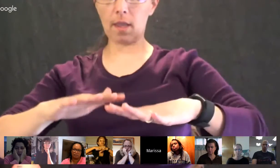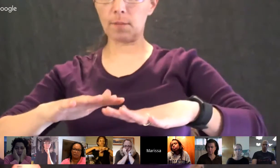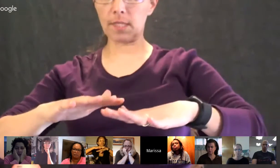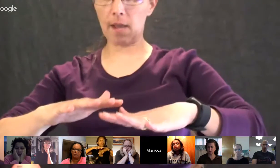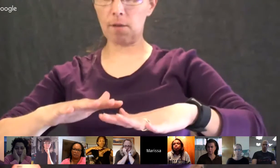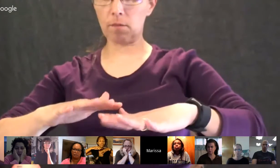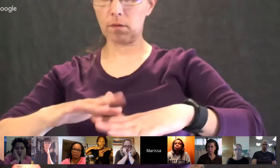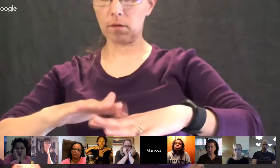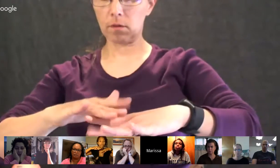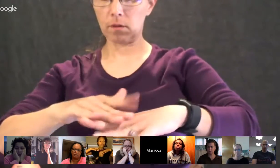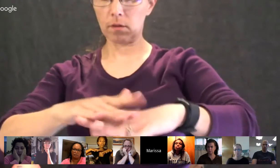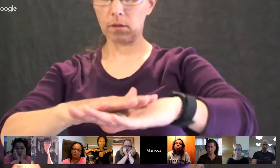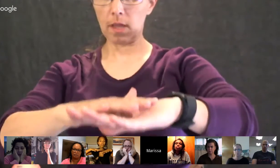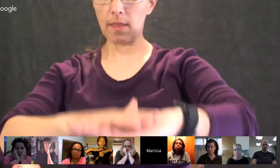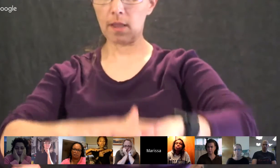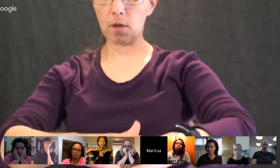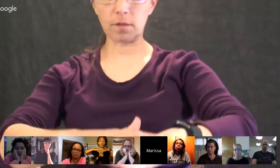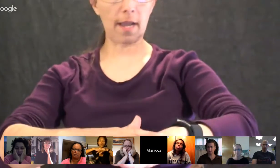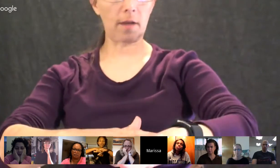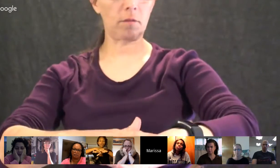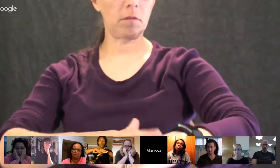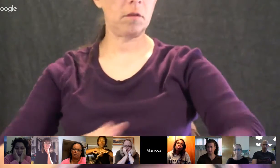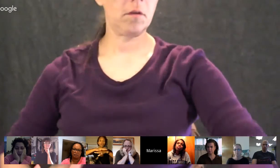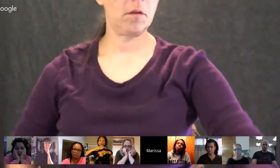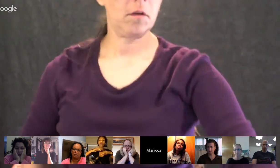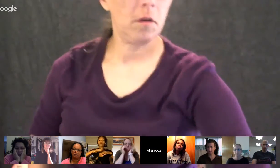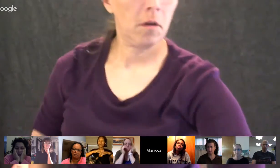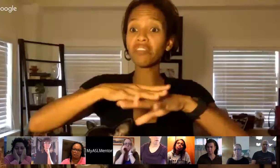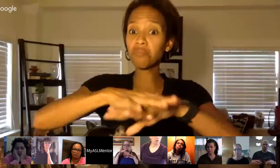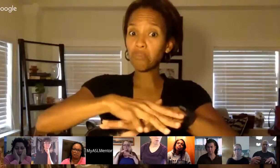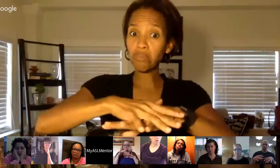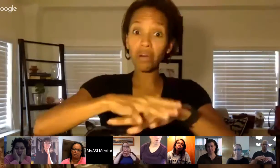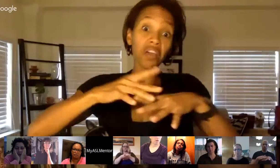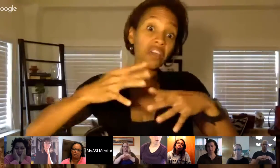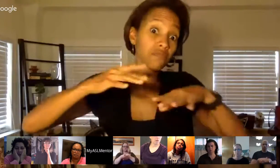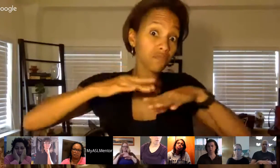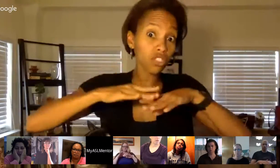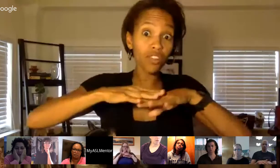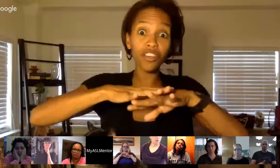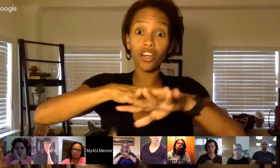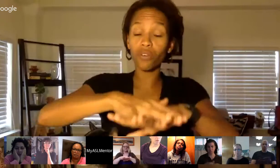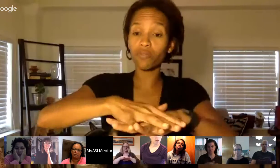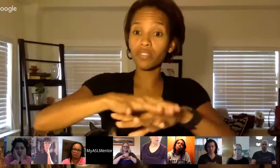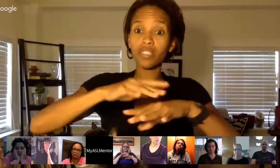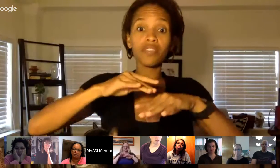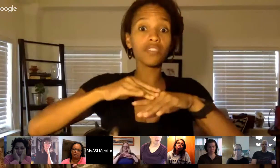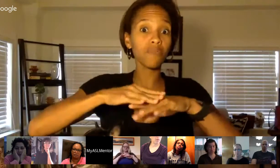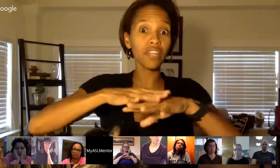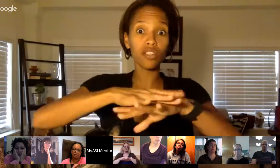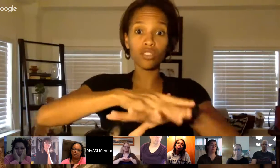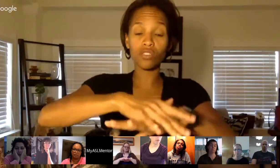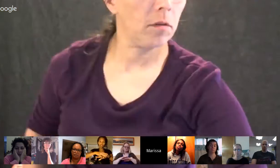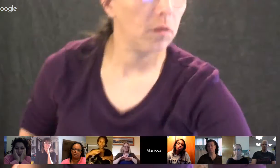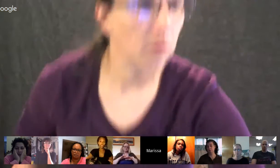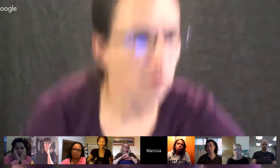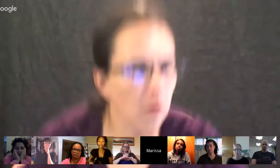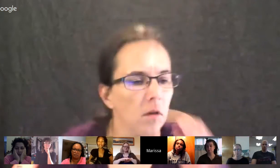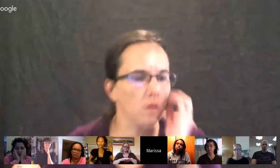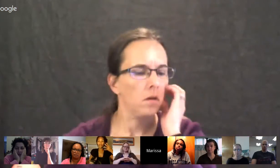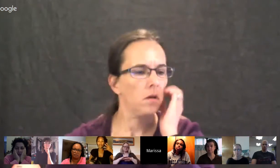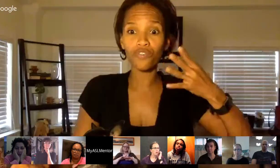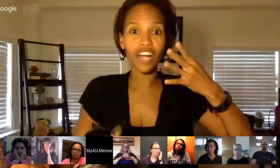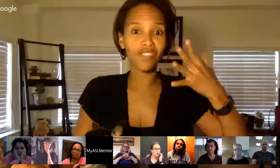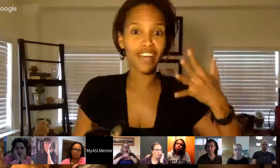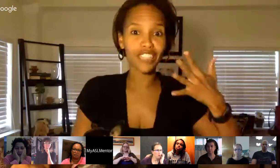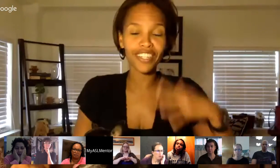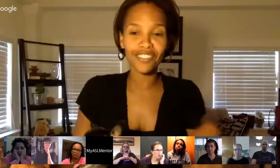No, he comes out and then goes down. Okay, so there you go. Something that's pretty cool. So now we have